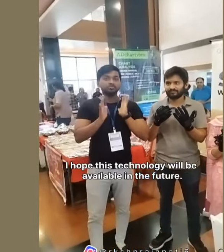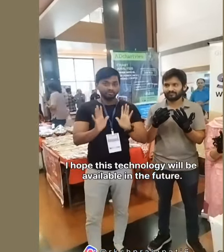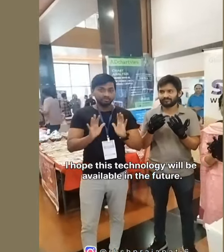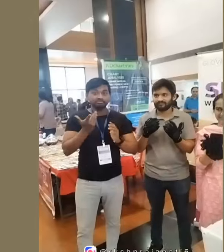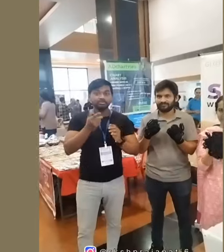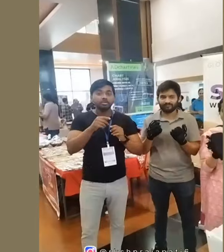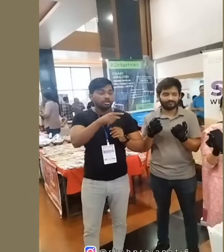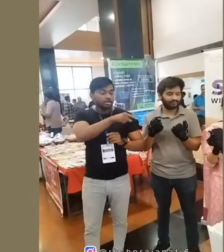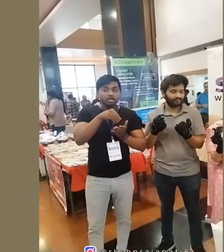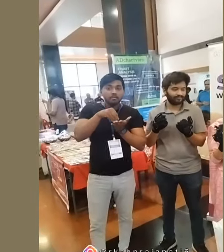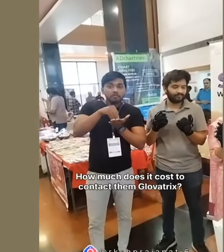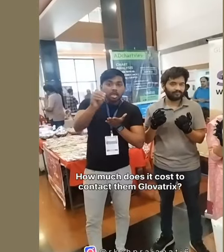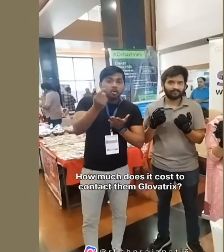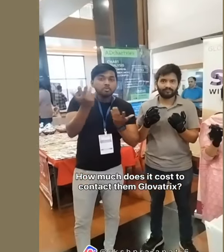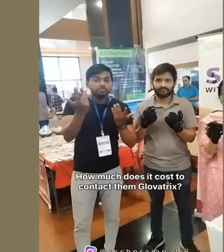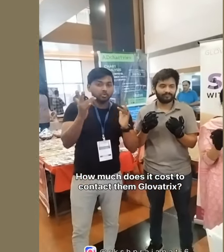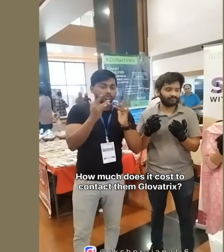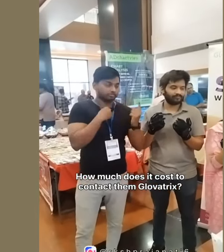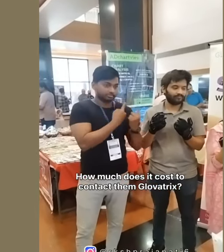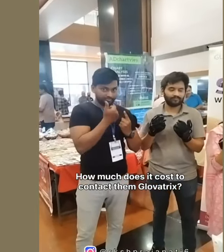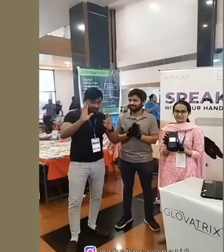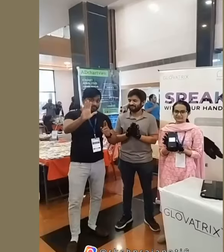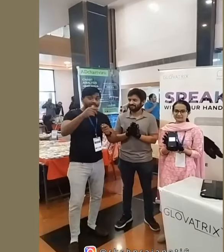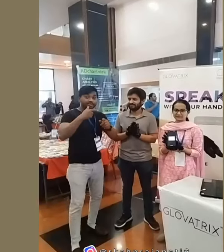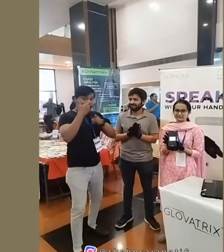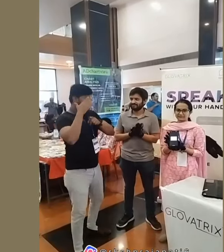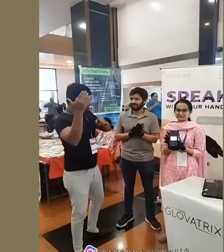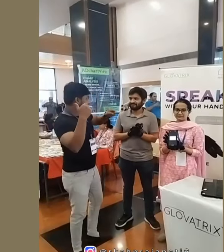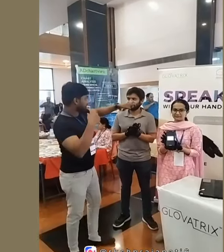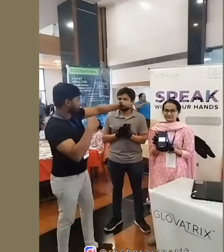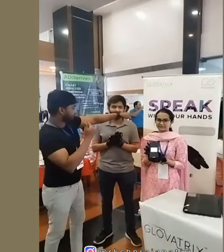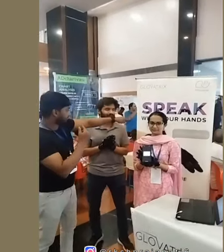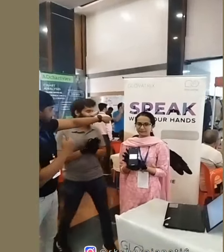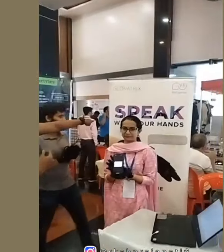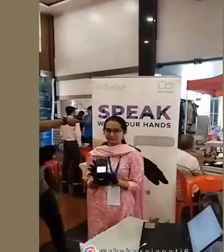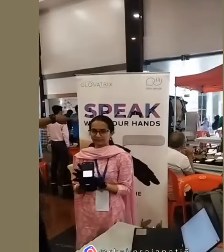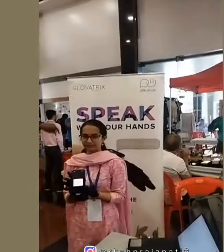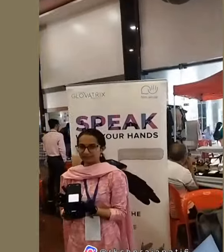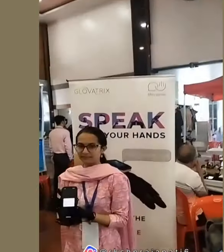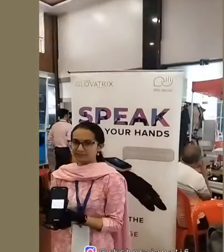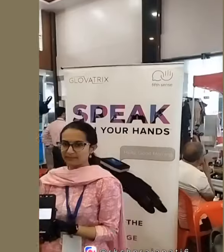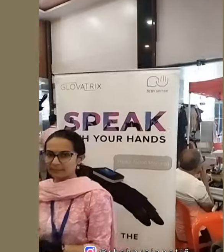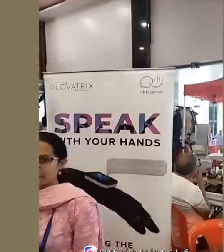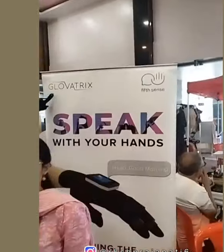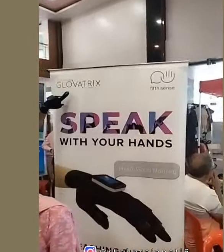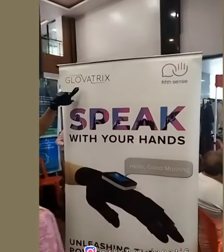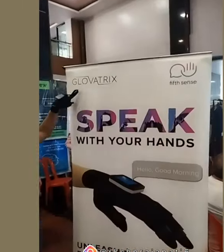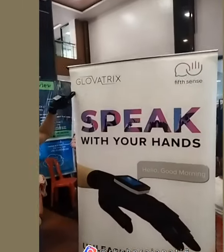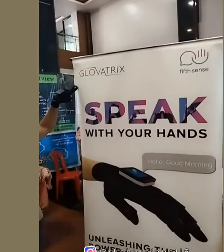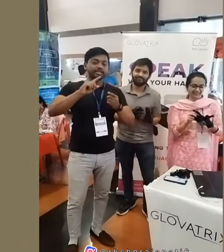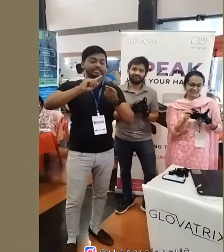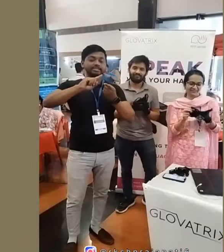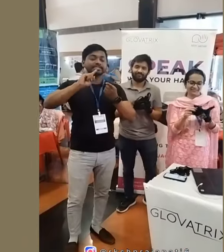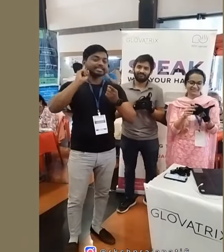with organizations which hire deaf and speech impaired people as their employees. And this will serve as a